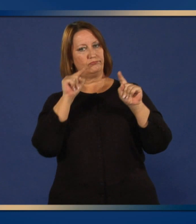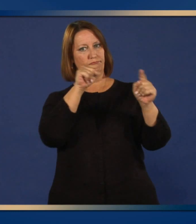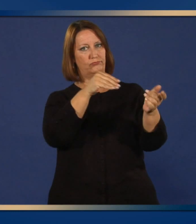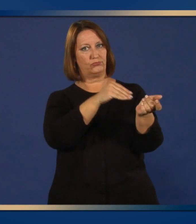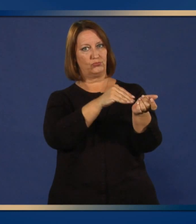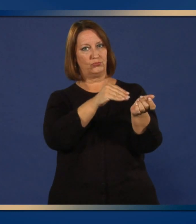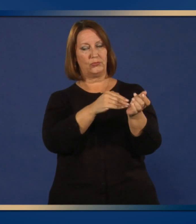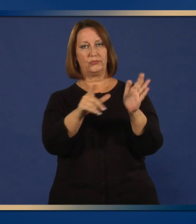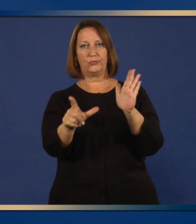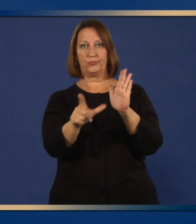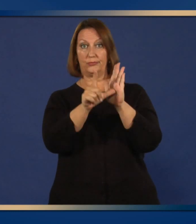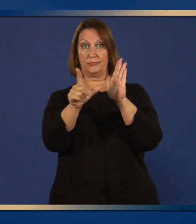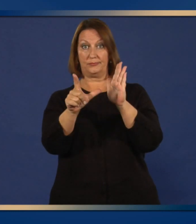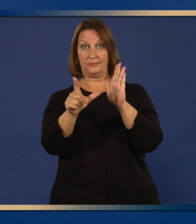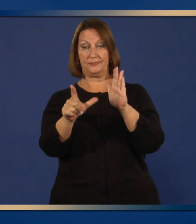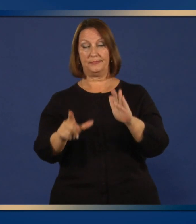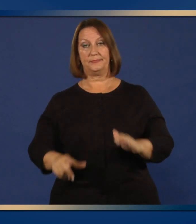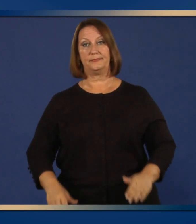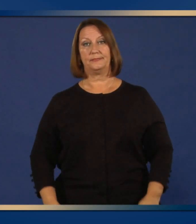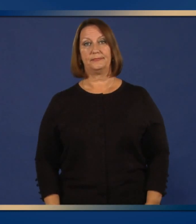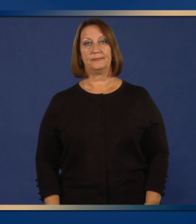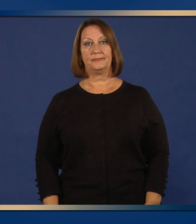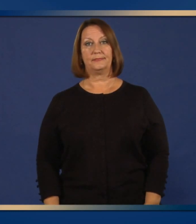care right away.